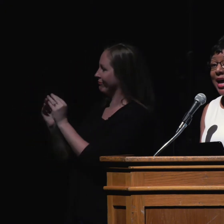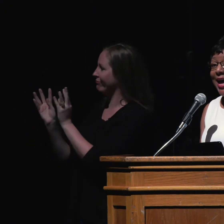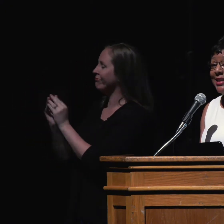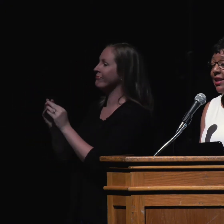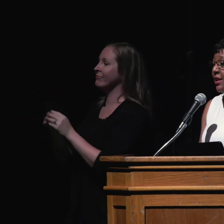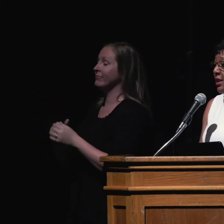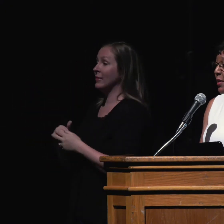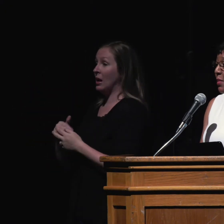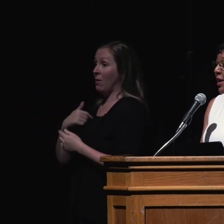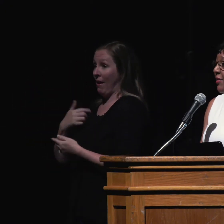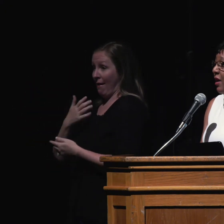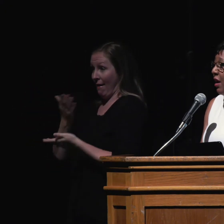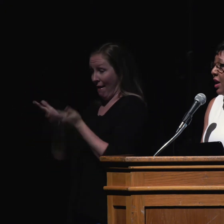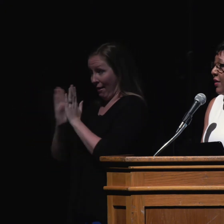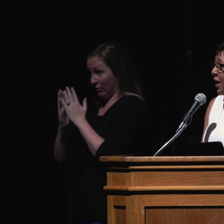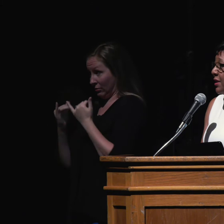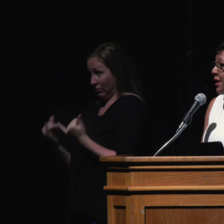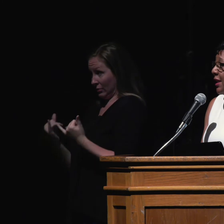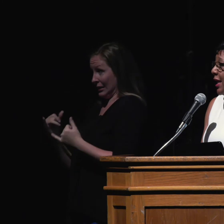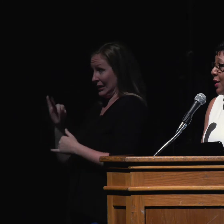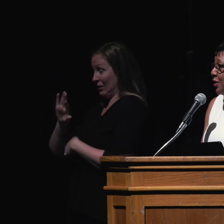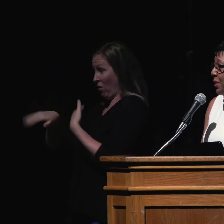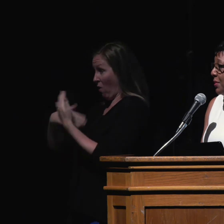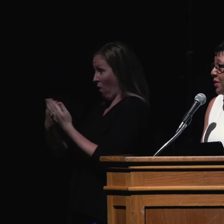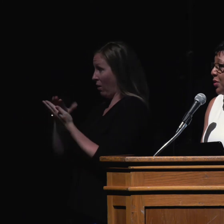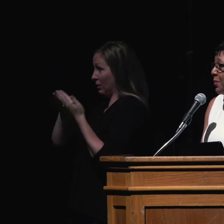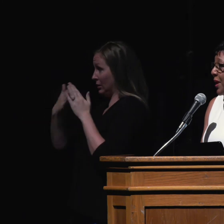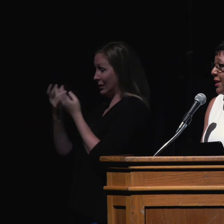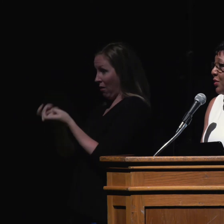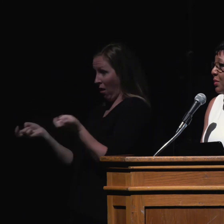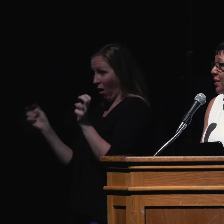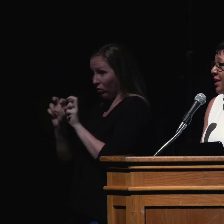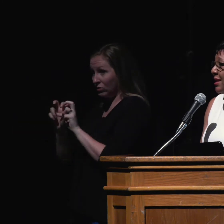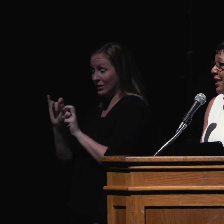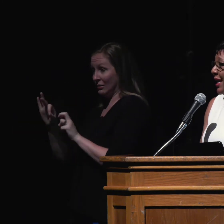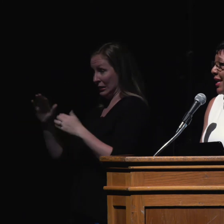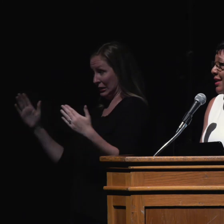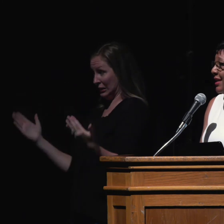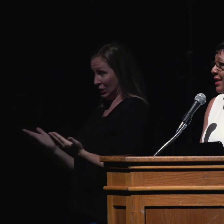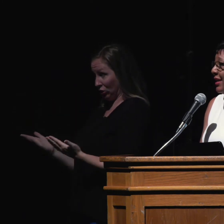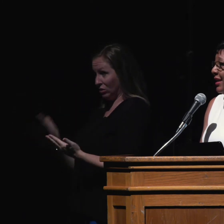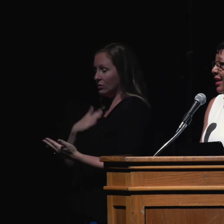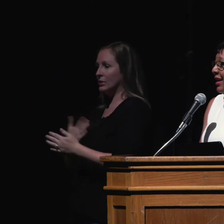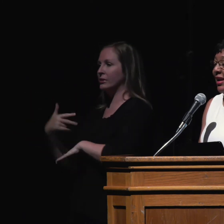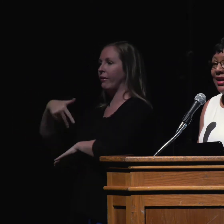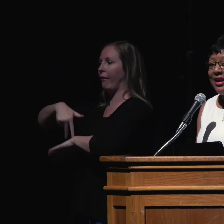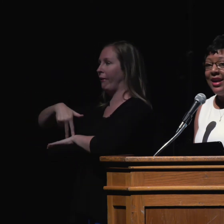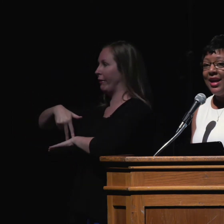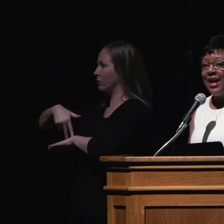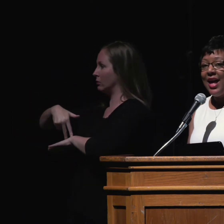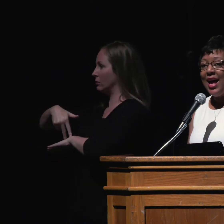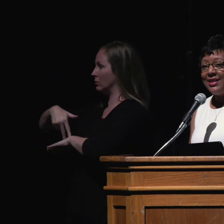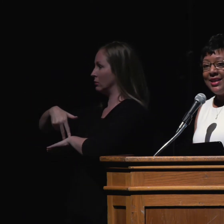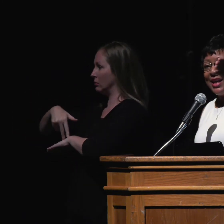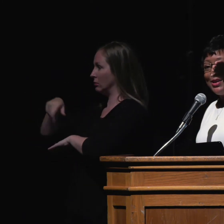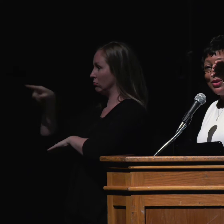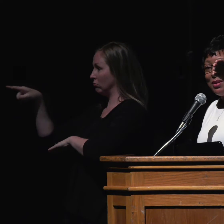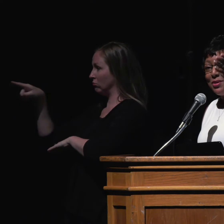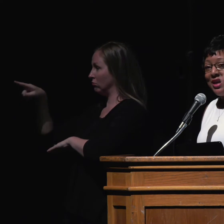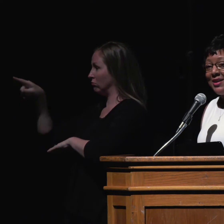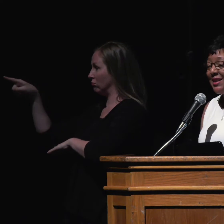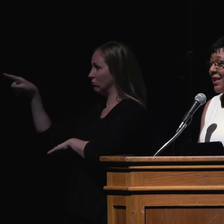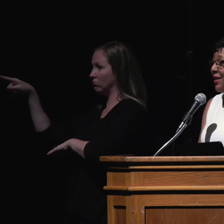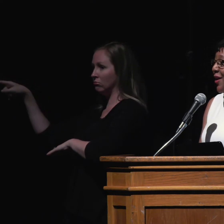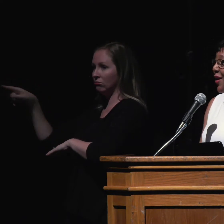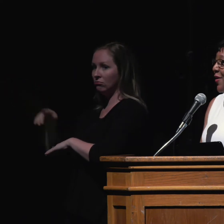I will ask at this moment if all of our city council members who are present would please stand. I see